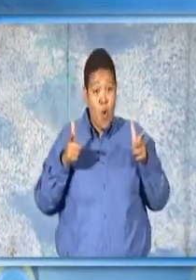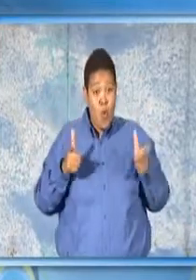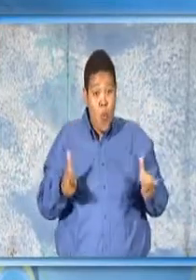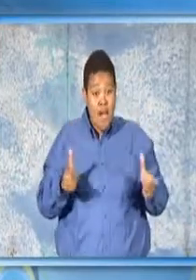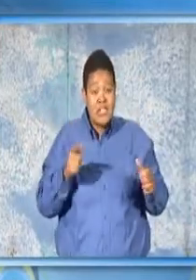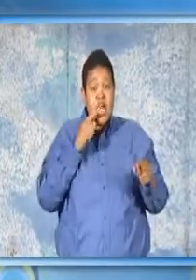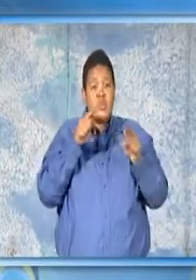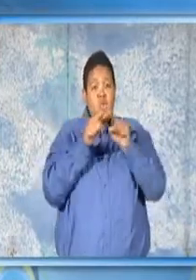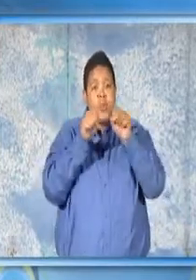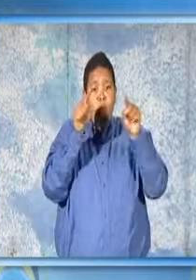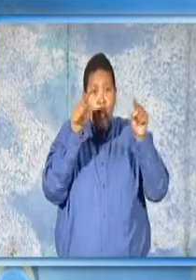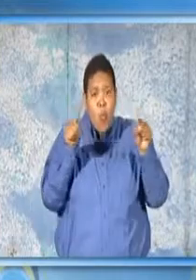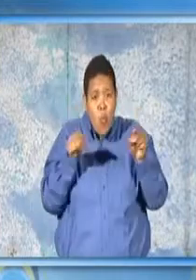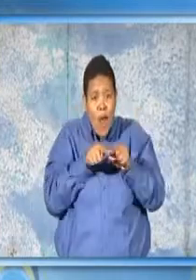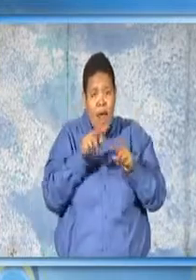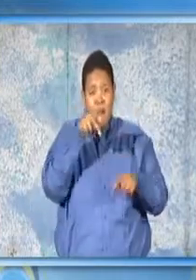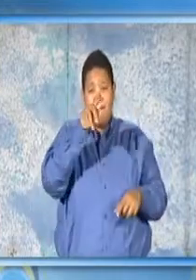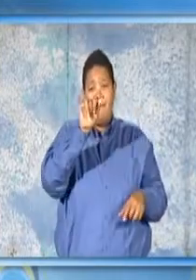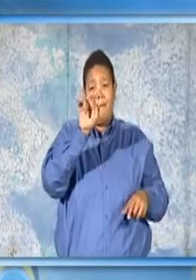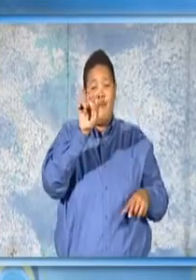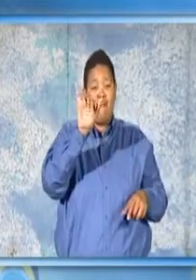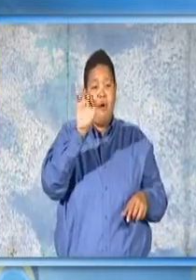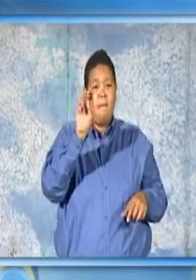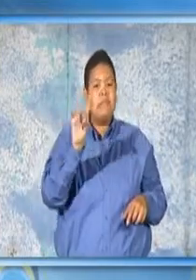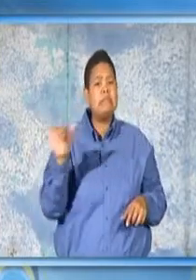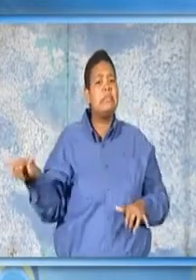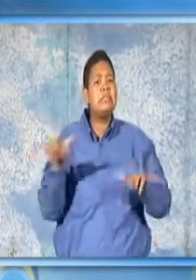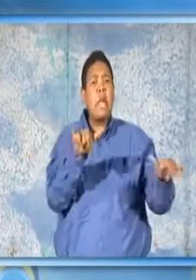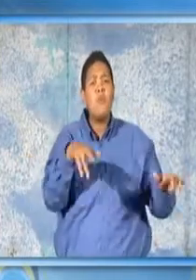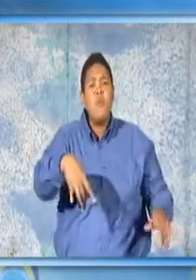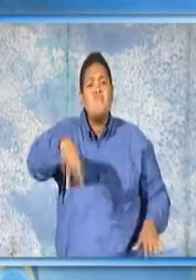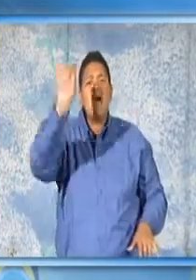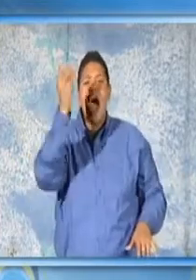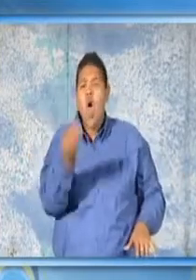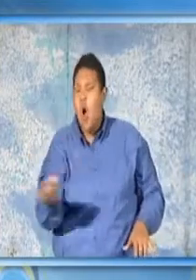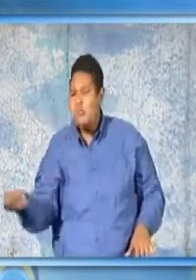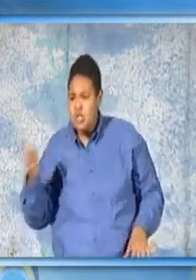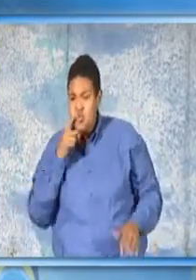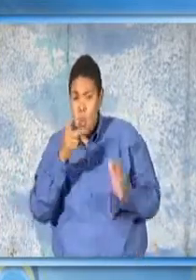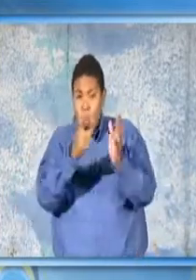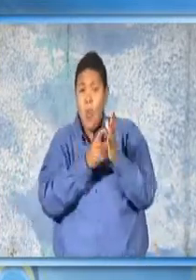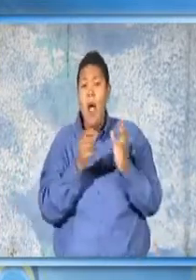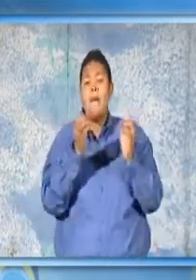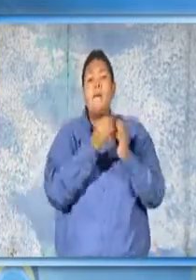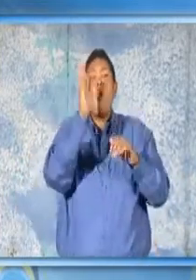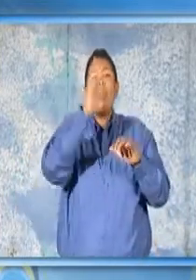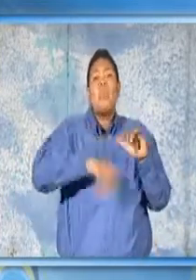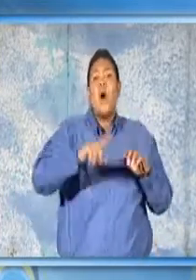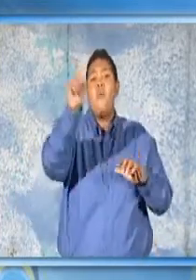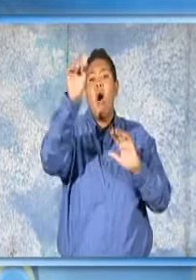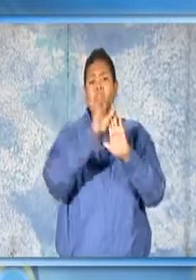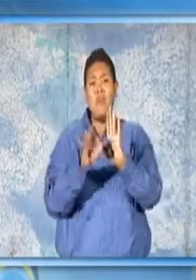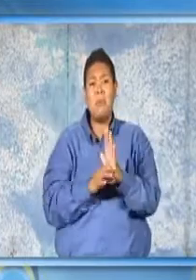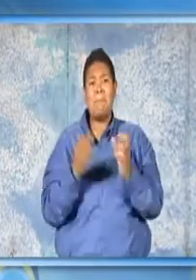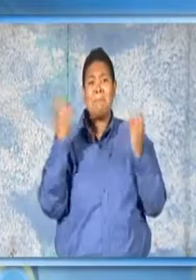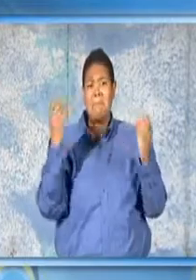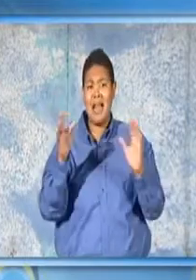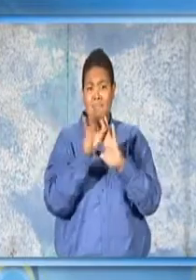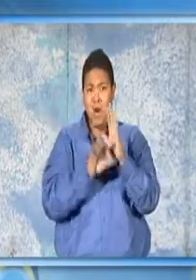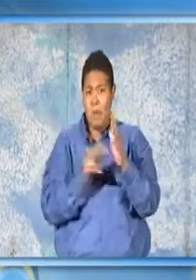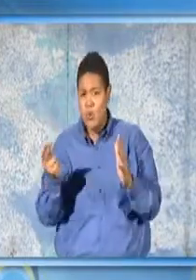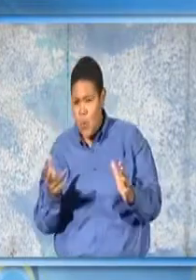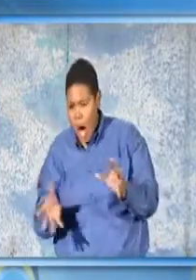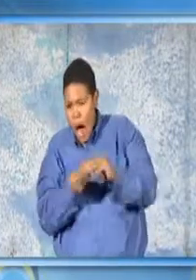square-based pyramid, so you may encounter objects that require not only the use of more than one formula, but even